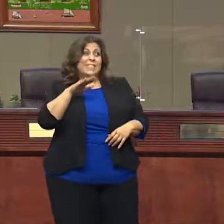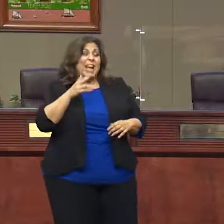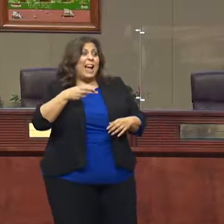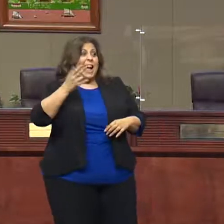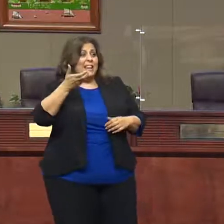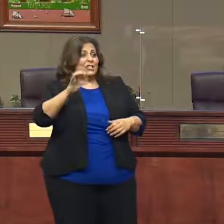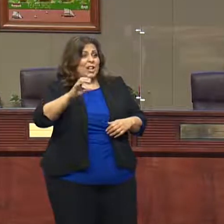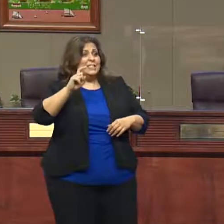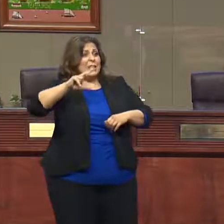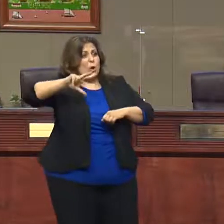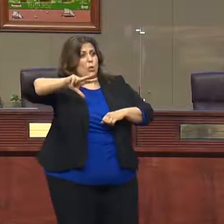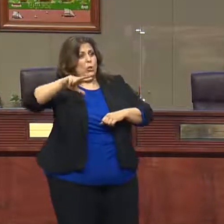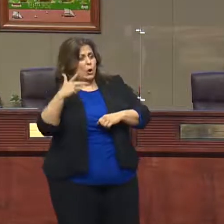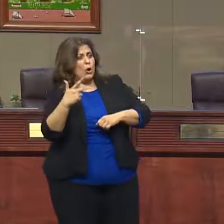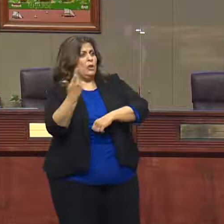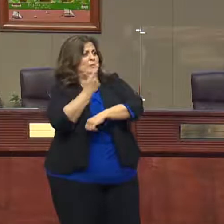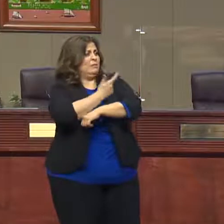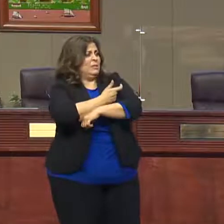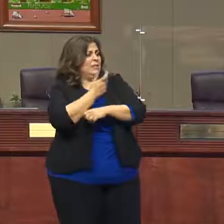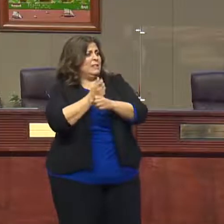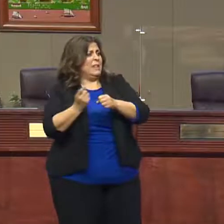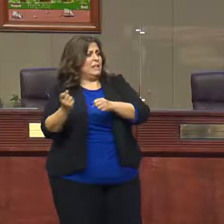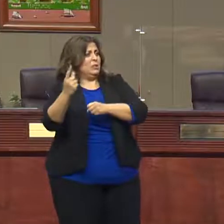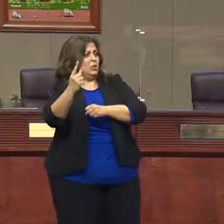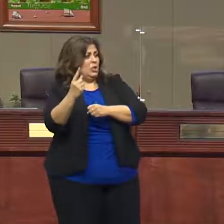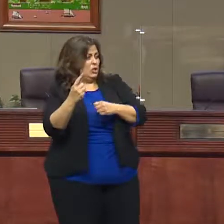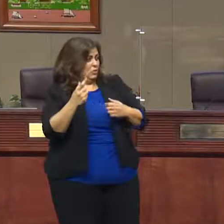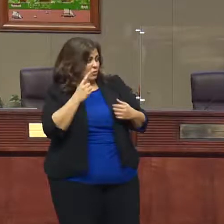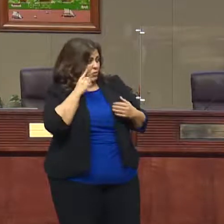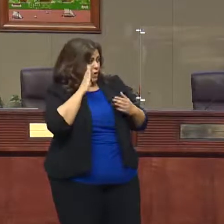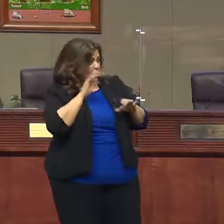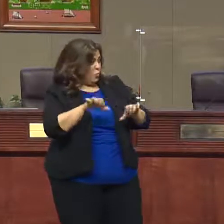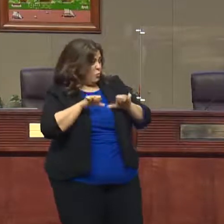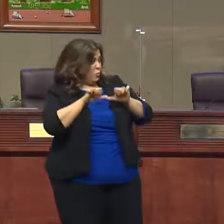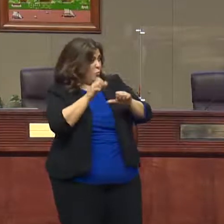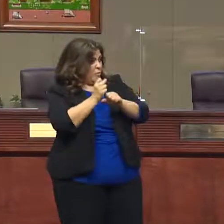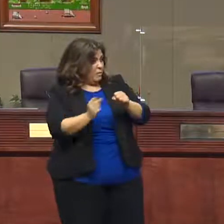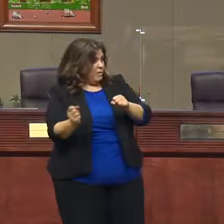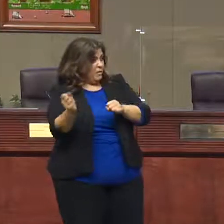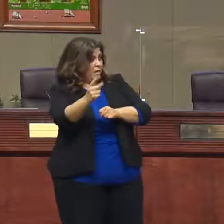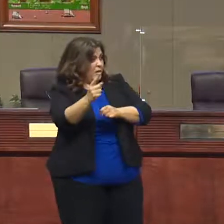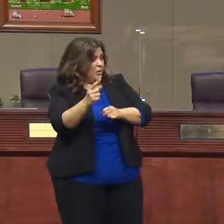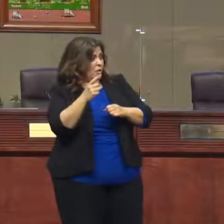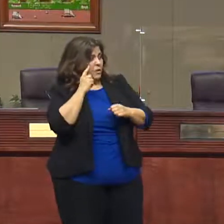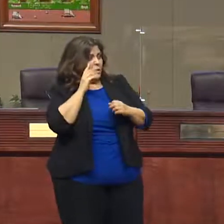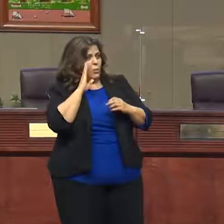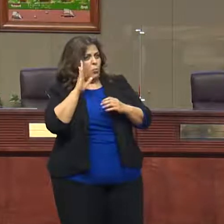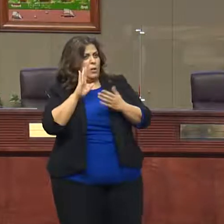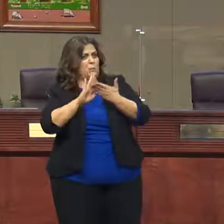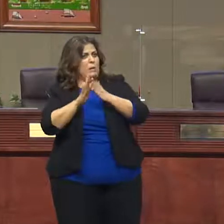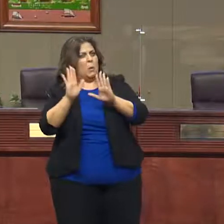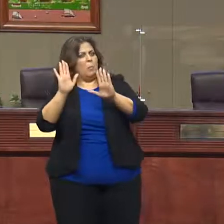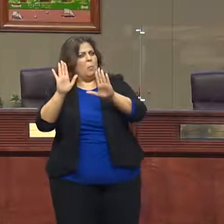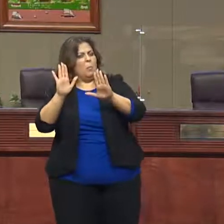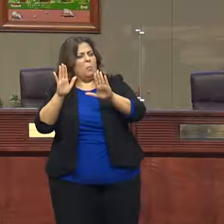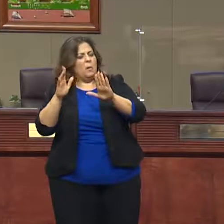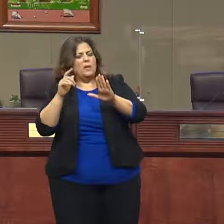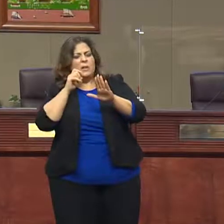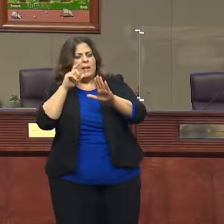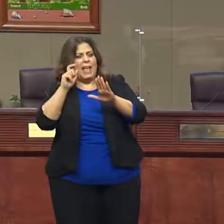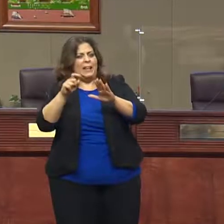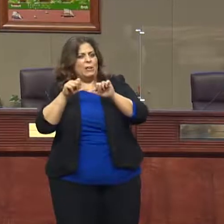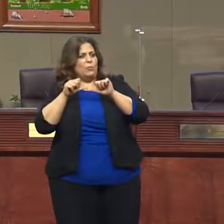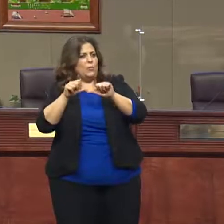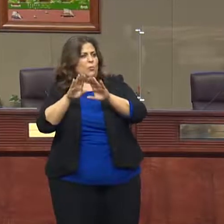having county-run sites in a year from now? How long are you expecting this? Or do you think it's going to be phased more into the private, pharmacies,